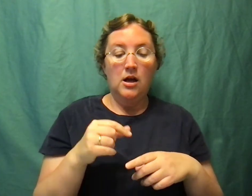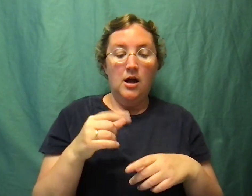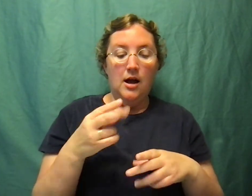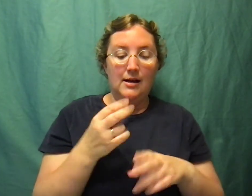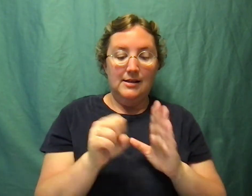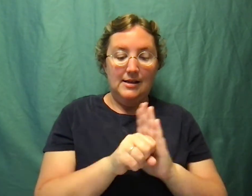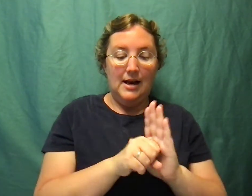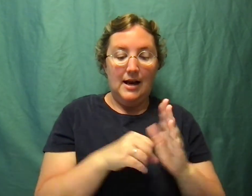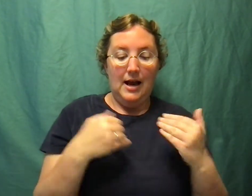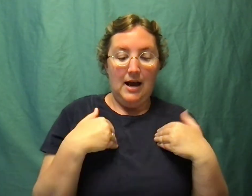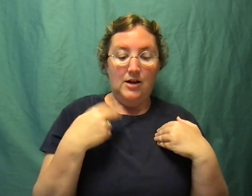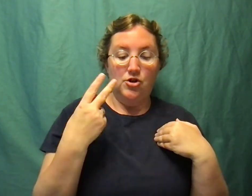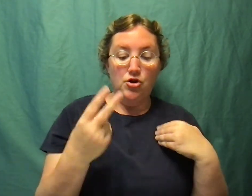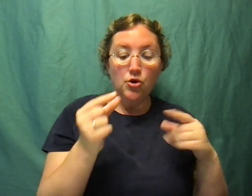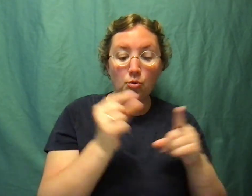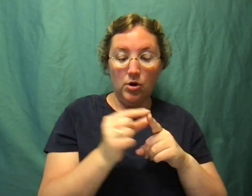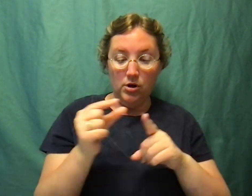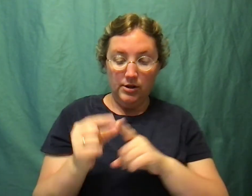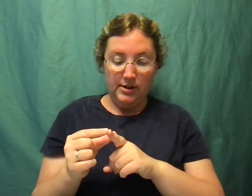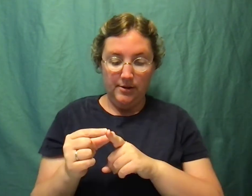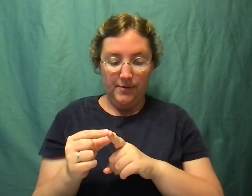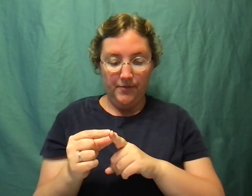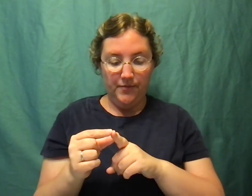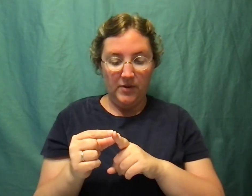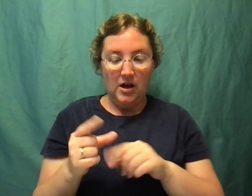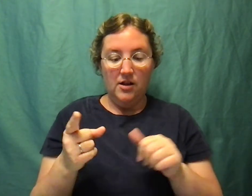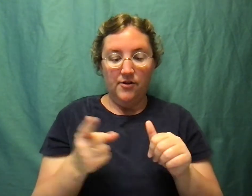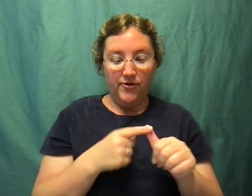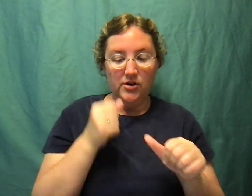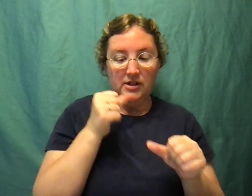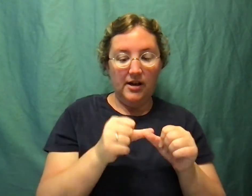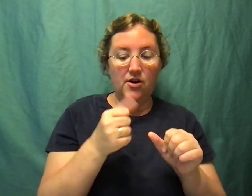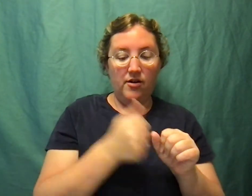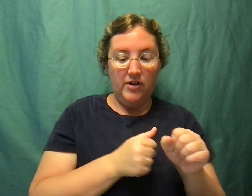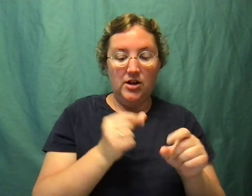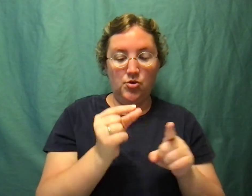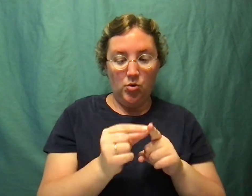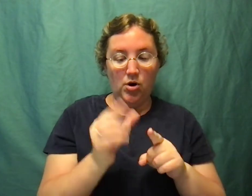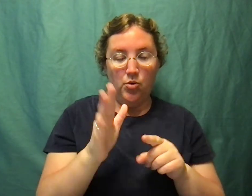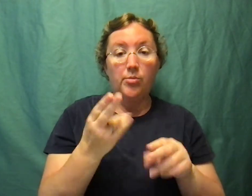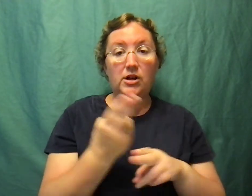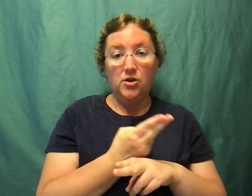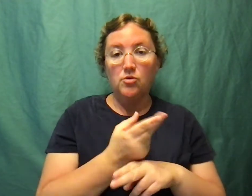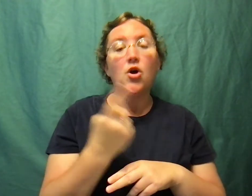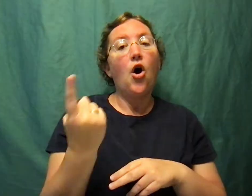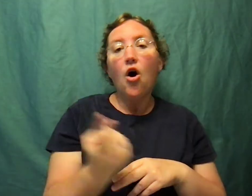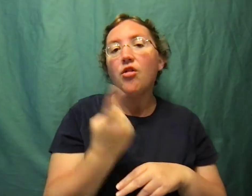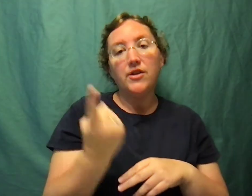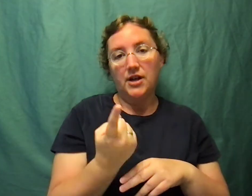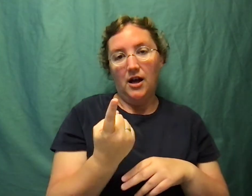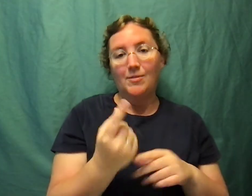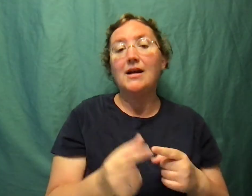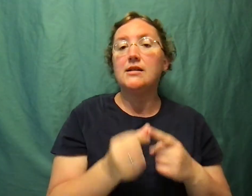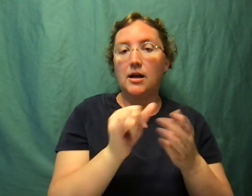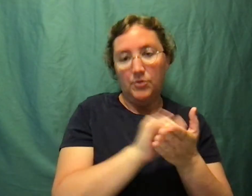a state has 2 words, the first letter of each word will be used all the time, except New